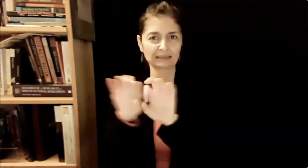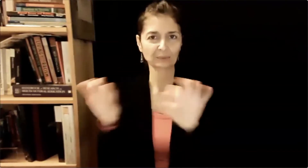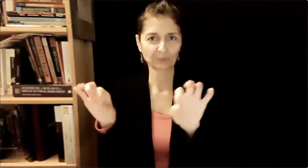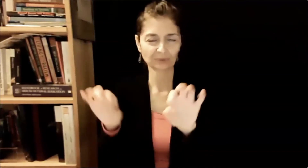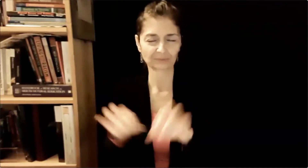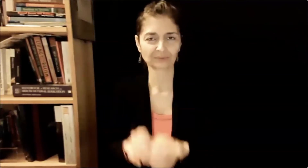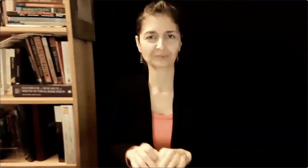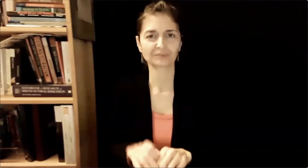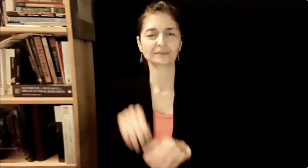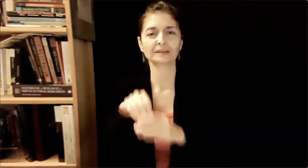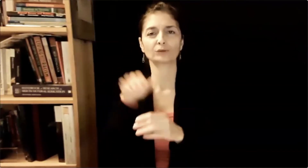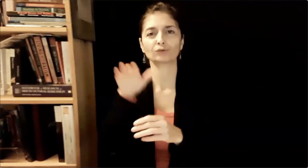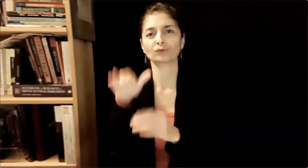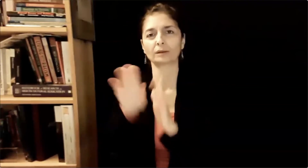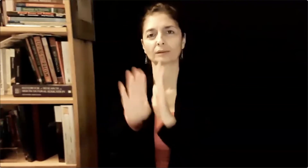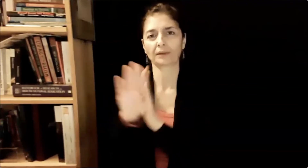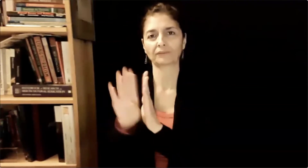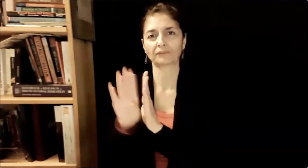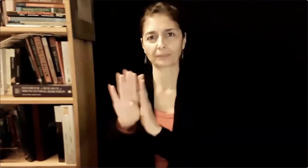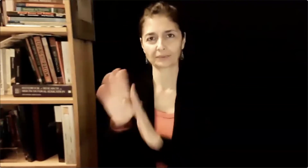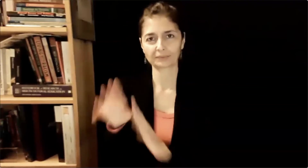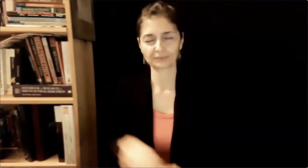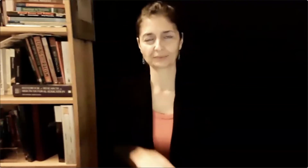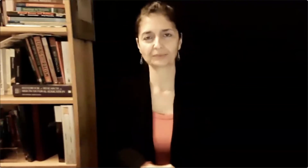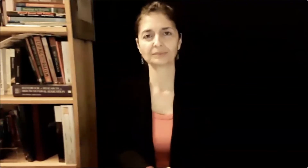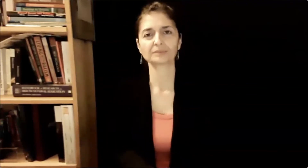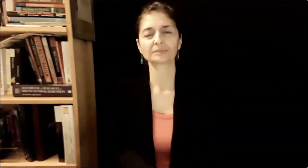That's where I received my BA degree in child development.